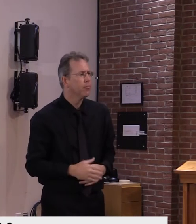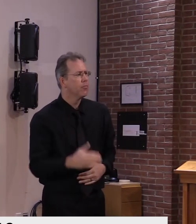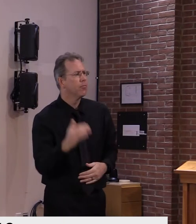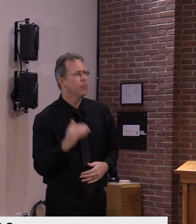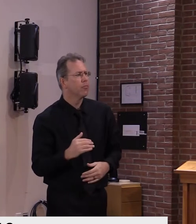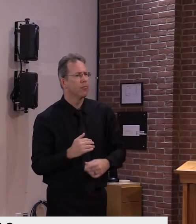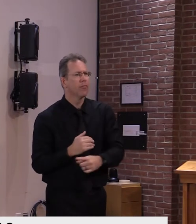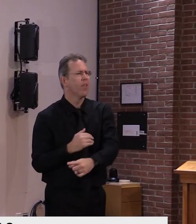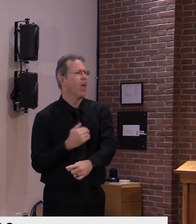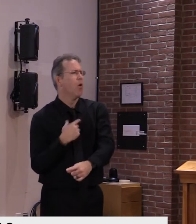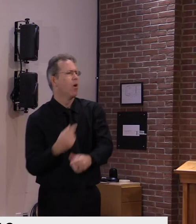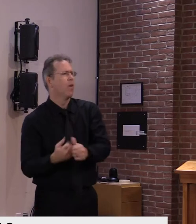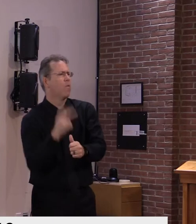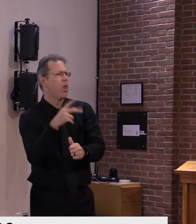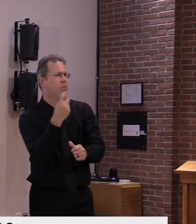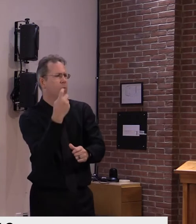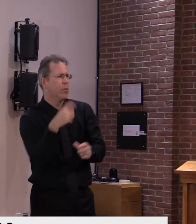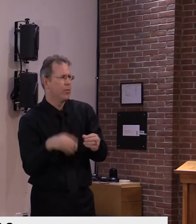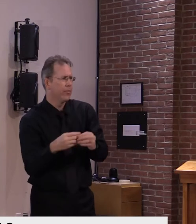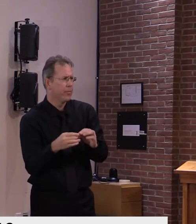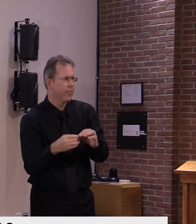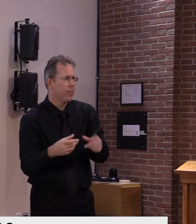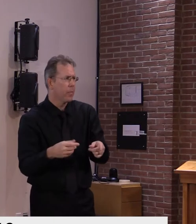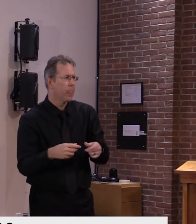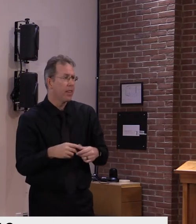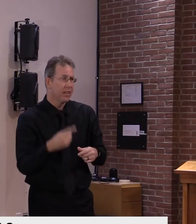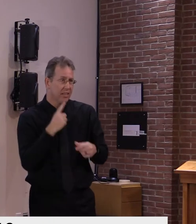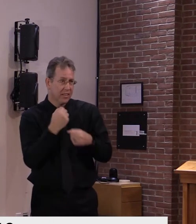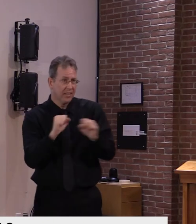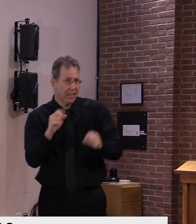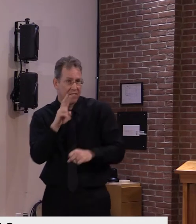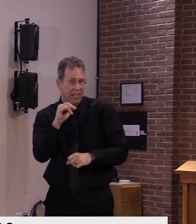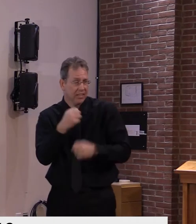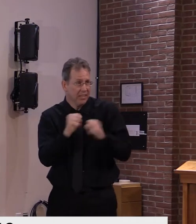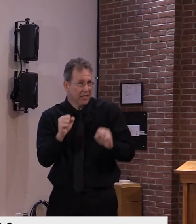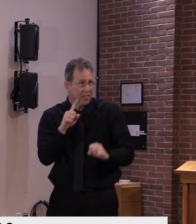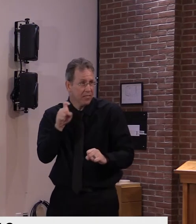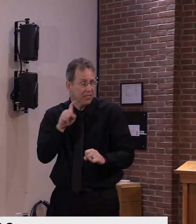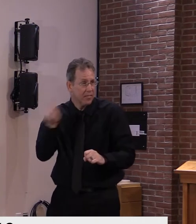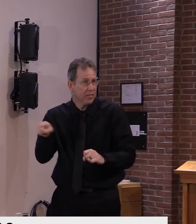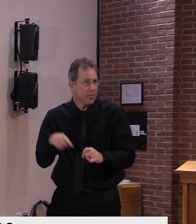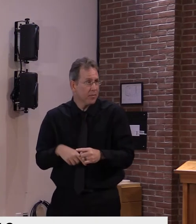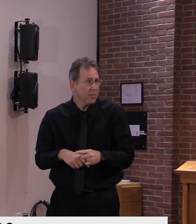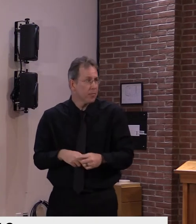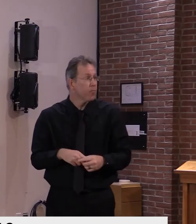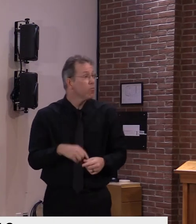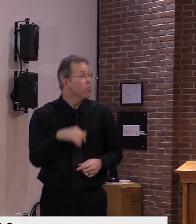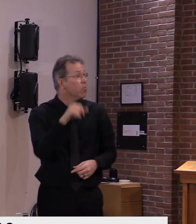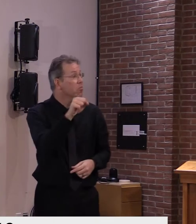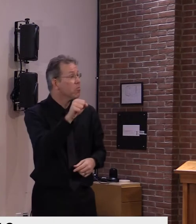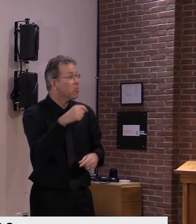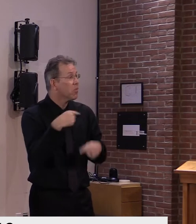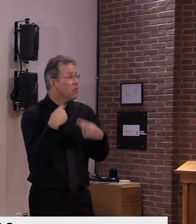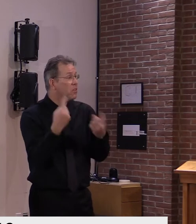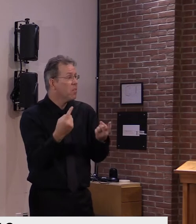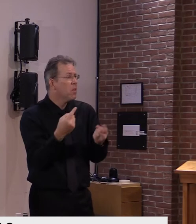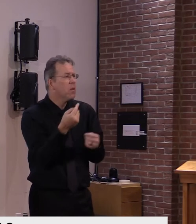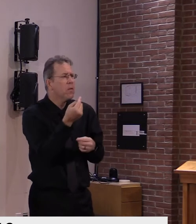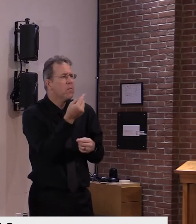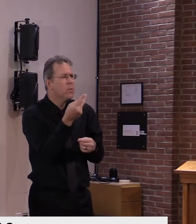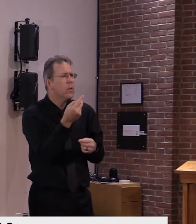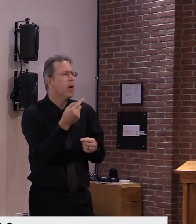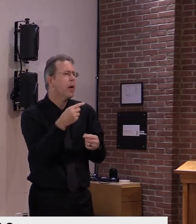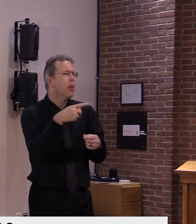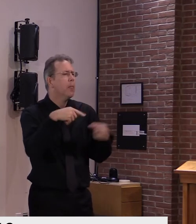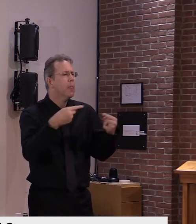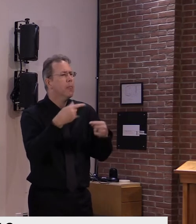things about discomfort at the site of the injection, and perhaps a day of low-grade fever or fatigue in some,